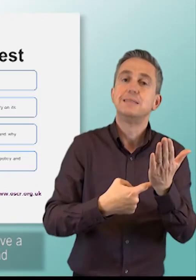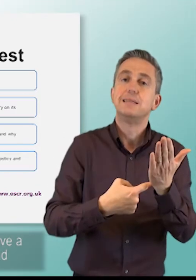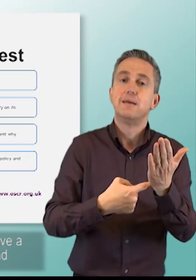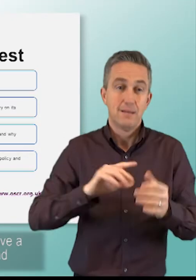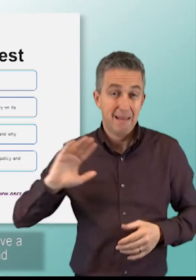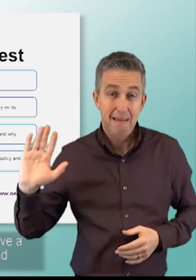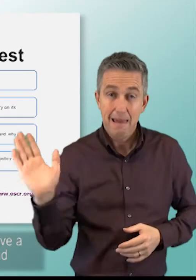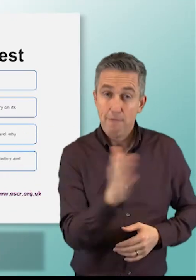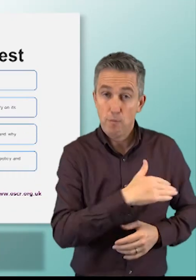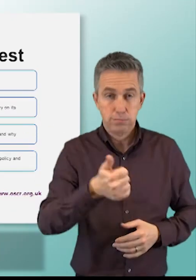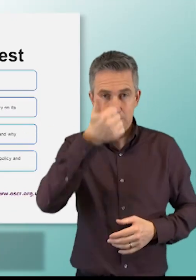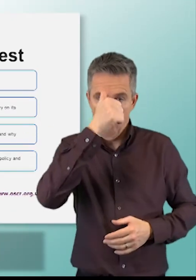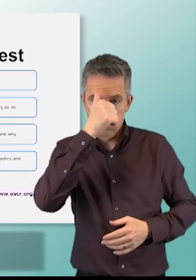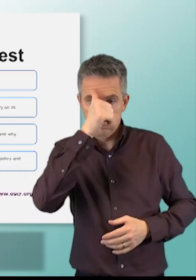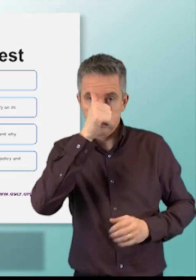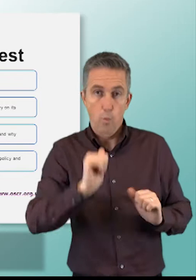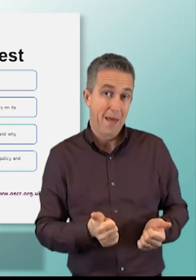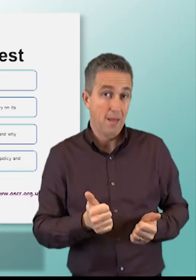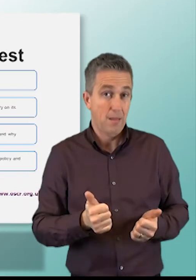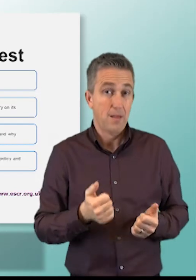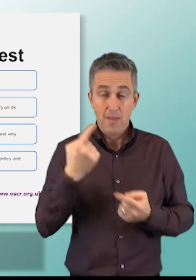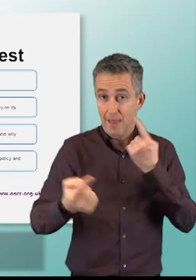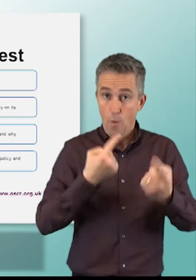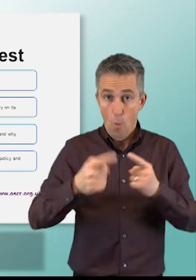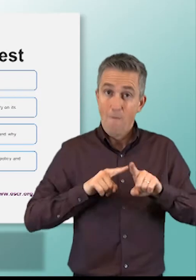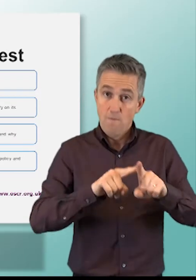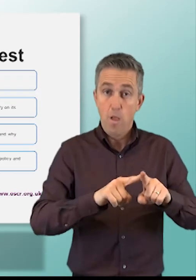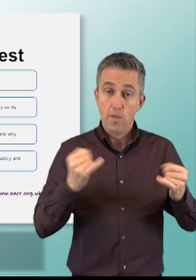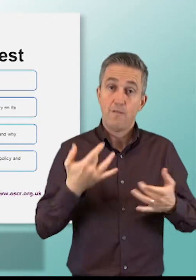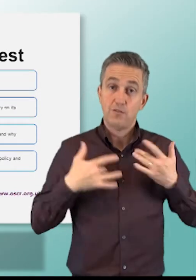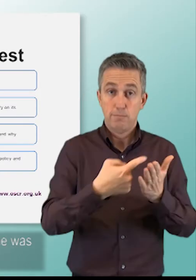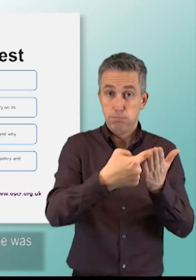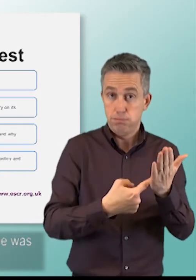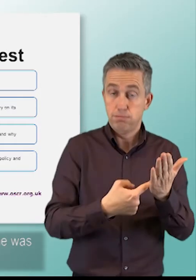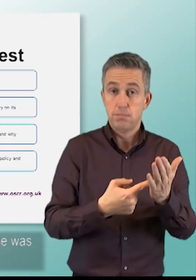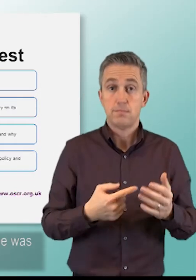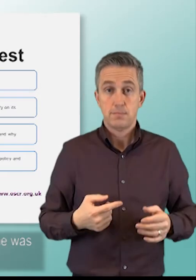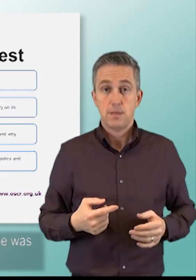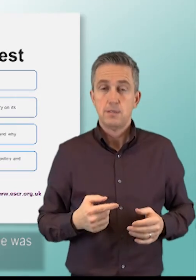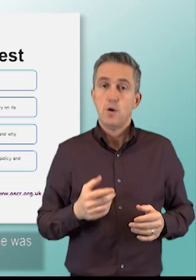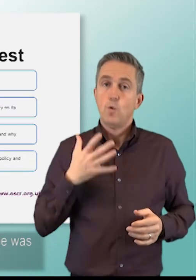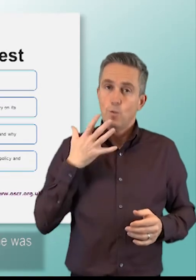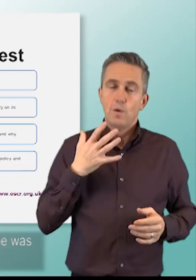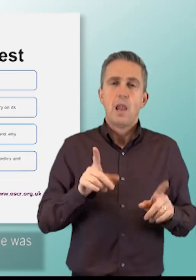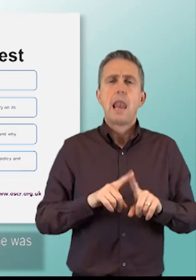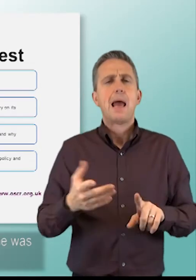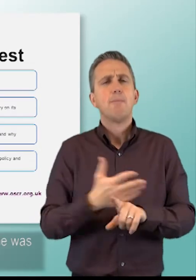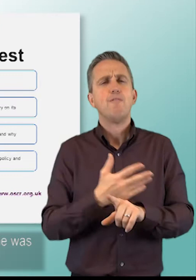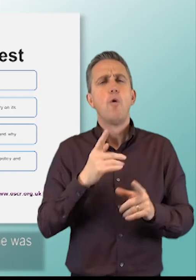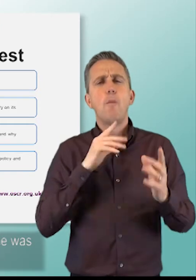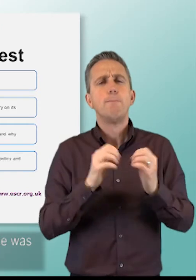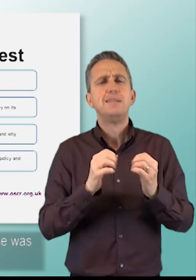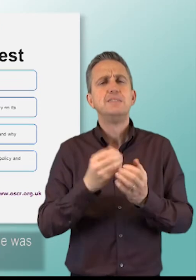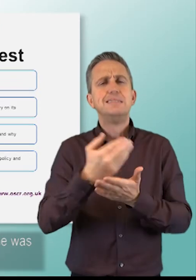to understand and make sure that every charity trustee understands it fully. It's really similar to the point that Jude made when she was talking about a